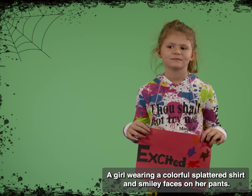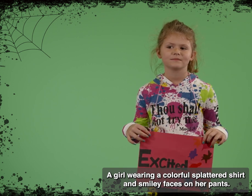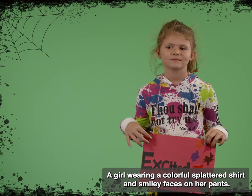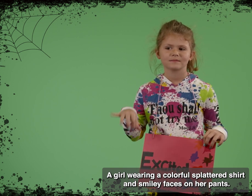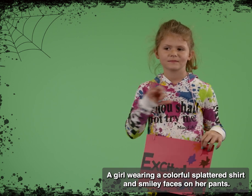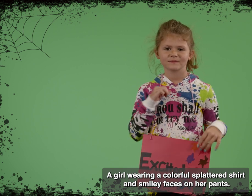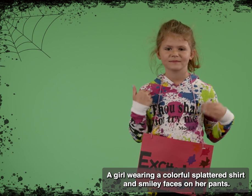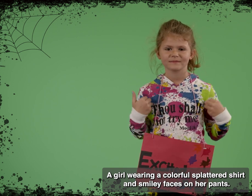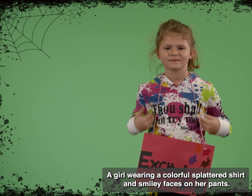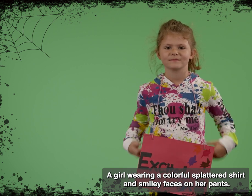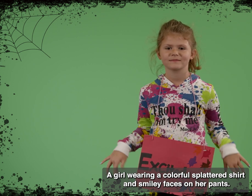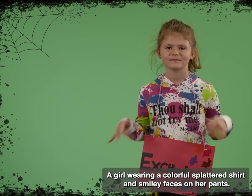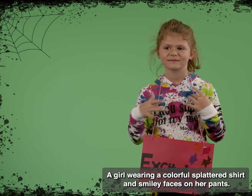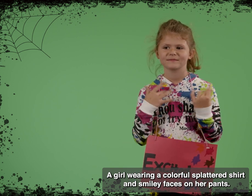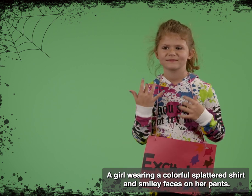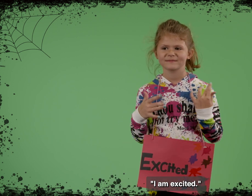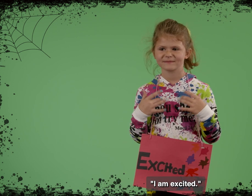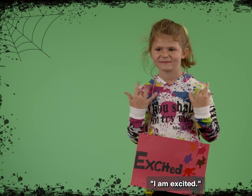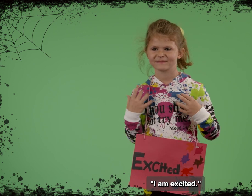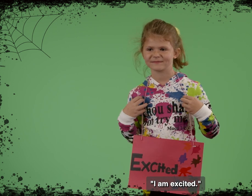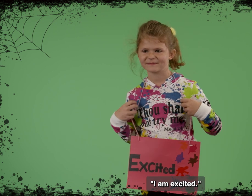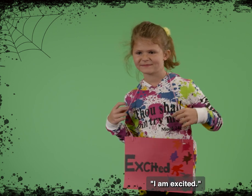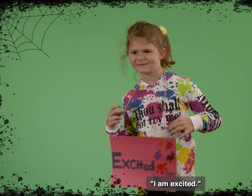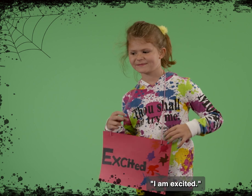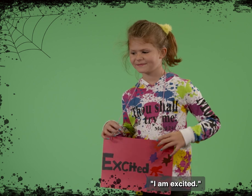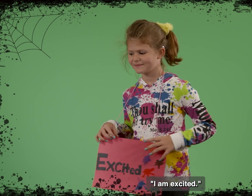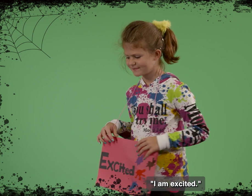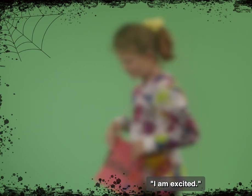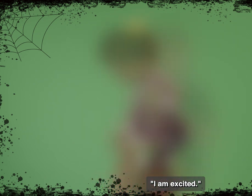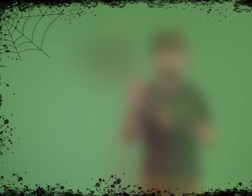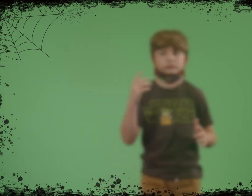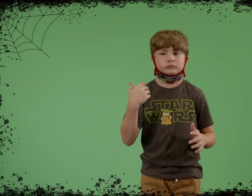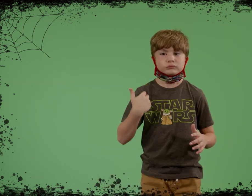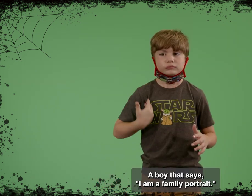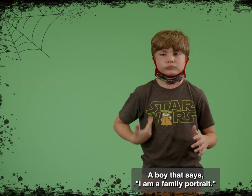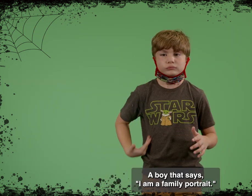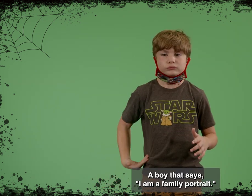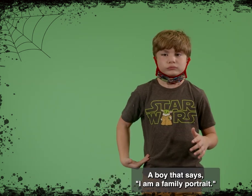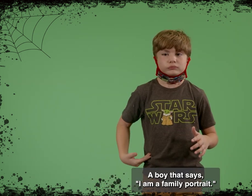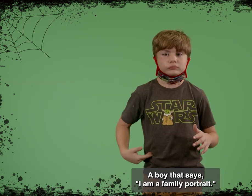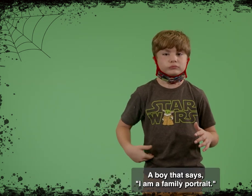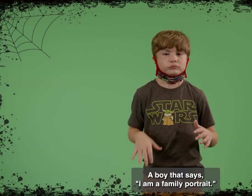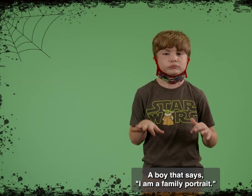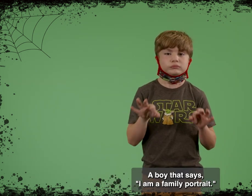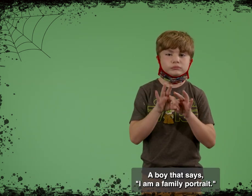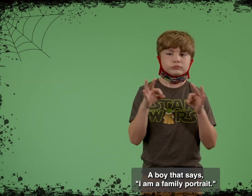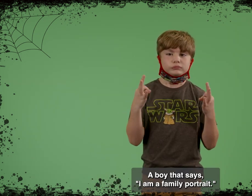splattered shirt and smiley faces on her pants. I am excited. A boy that says, I am a